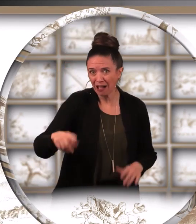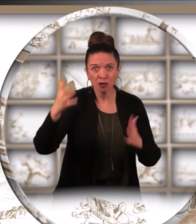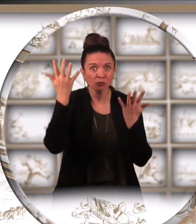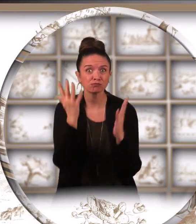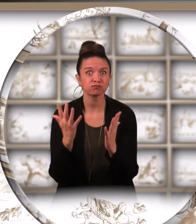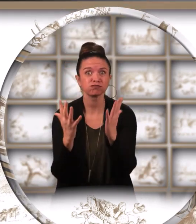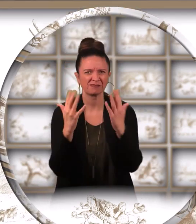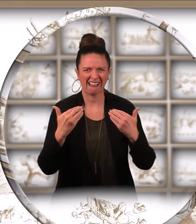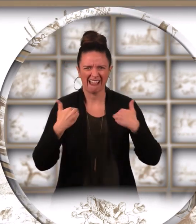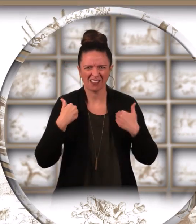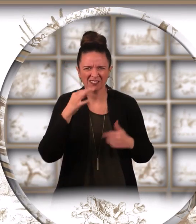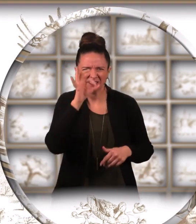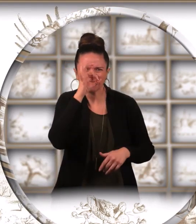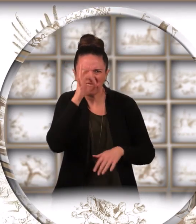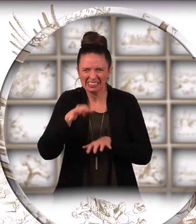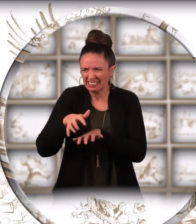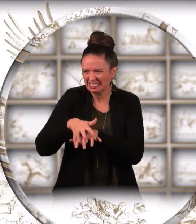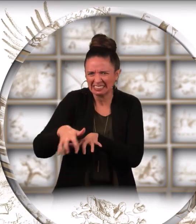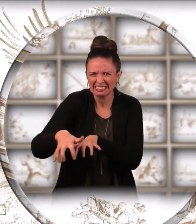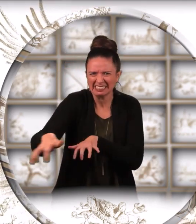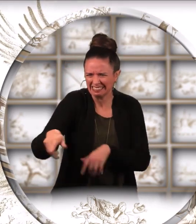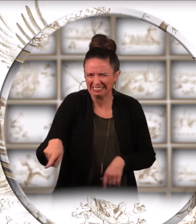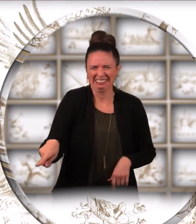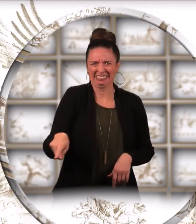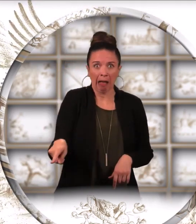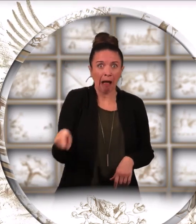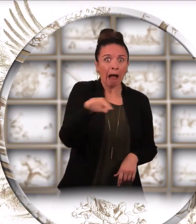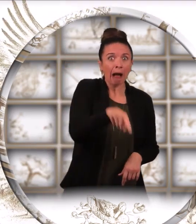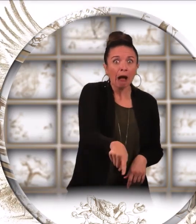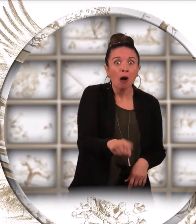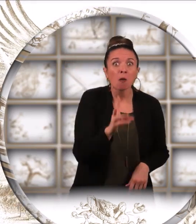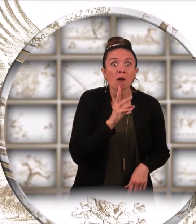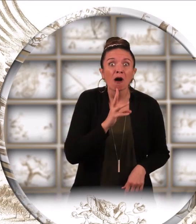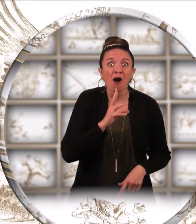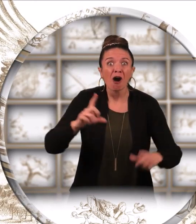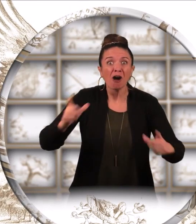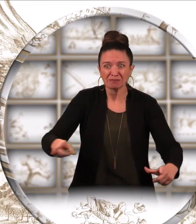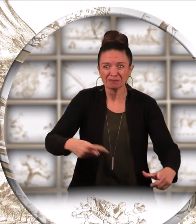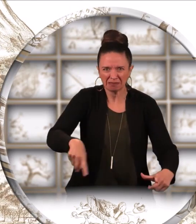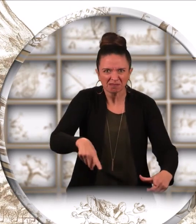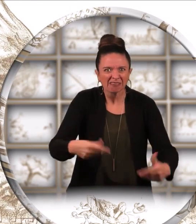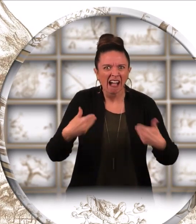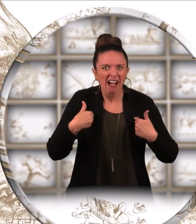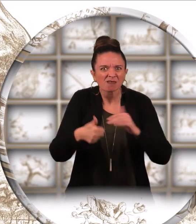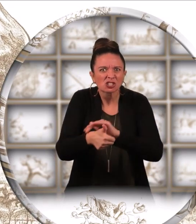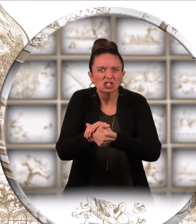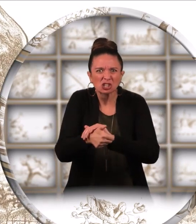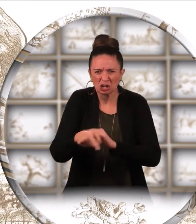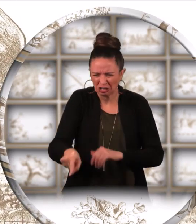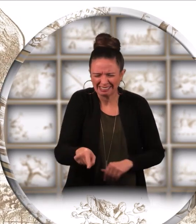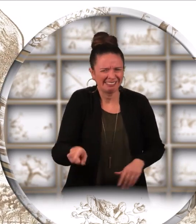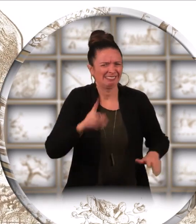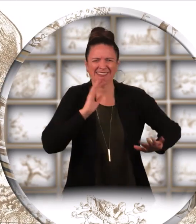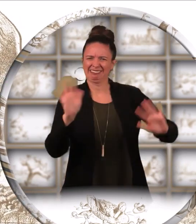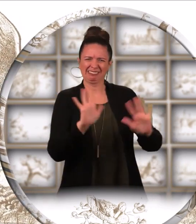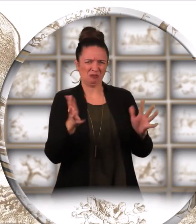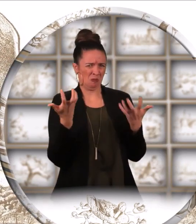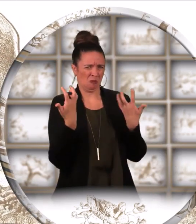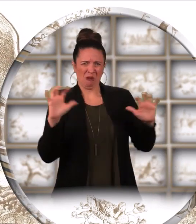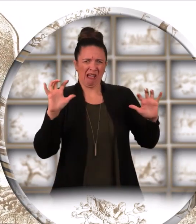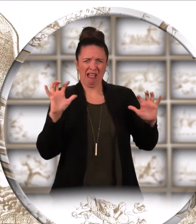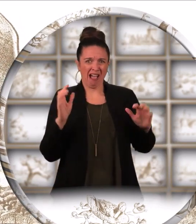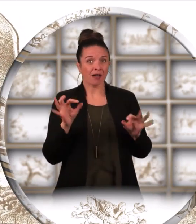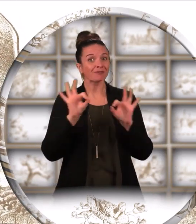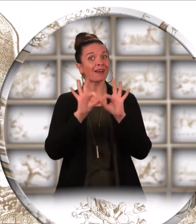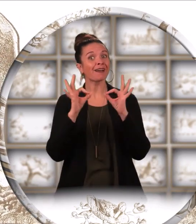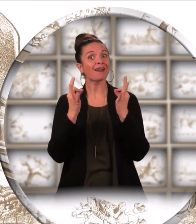There were sure to be foxes in the woods or turtles in the water, and she was not going to raise a family where